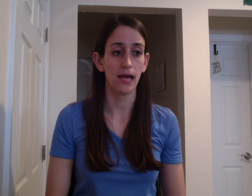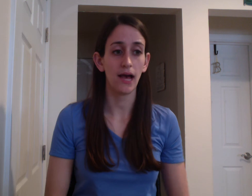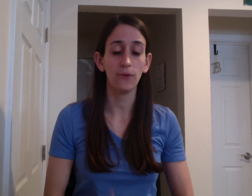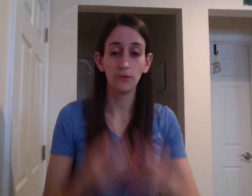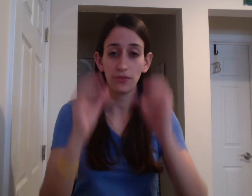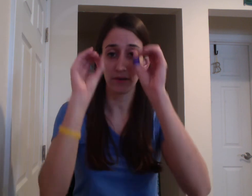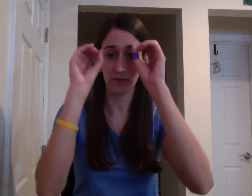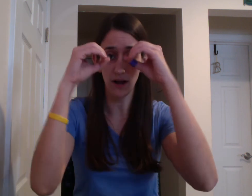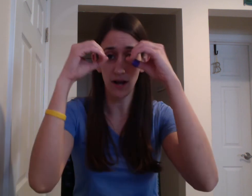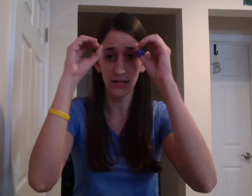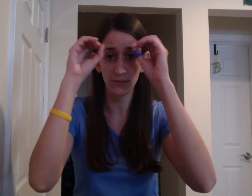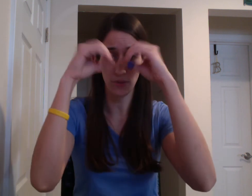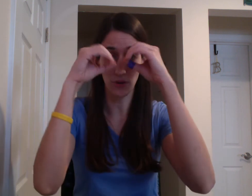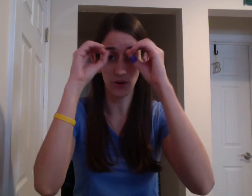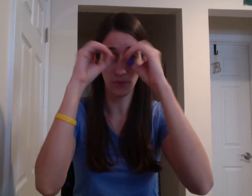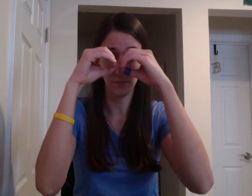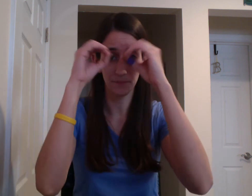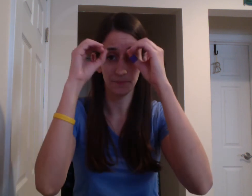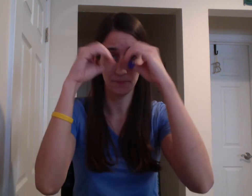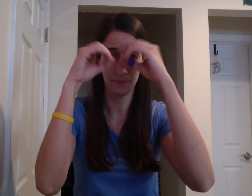Owl, think of their eyes with an O.